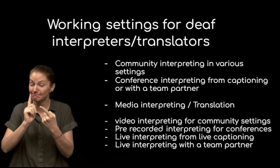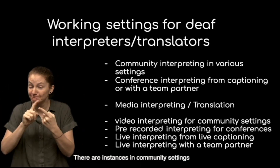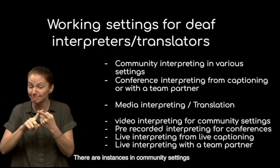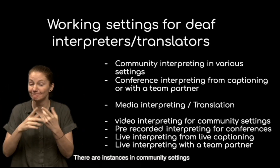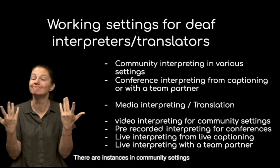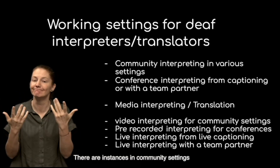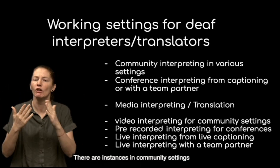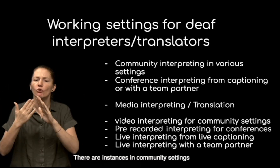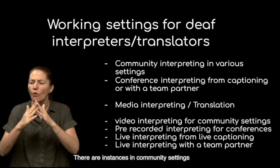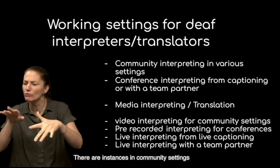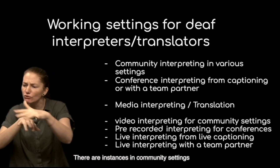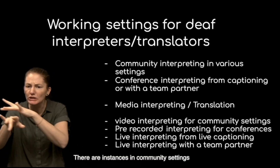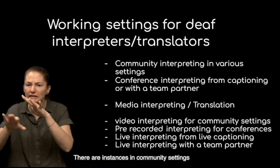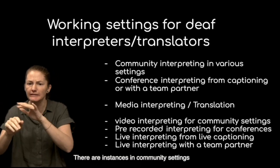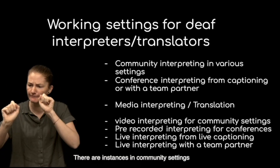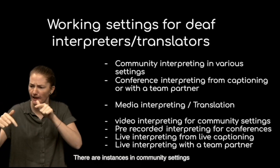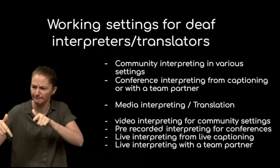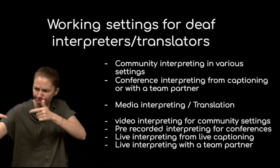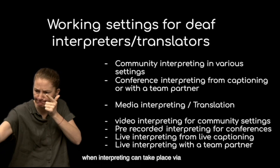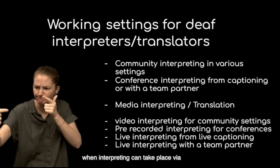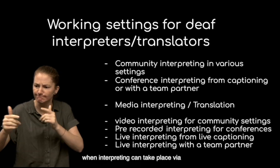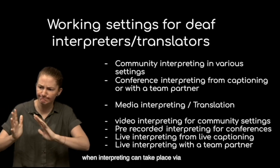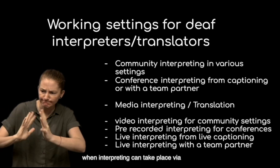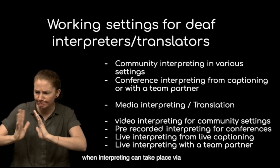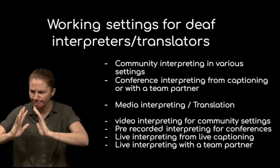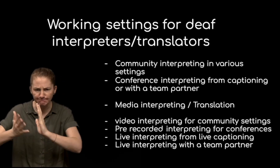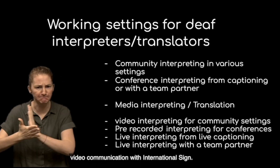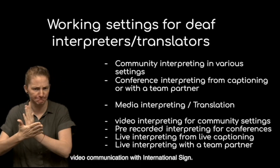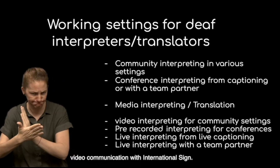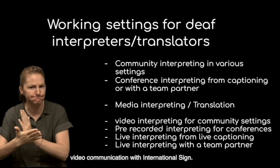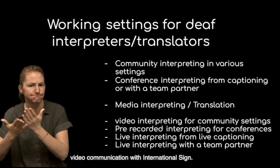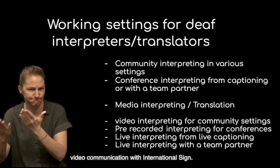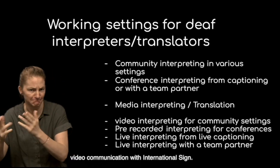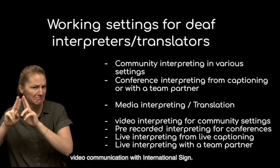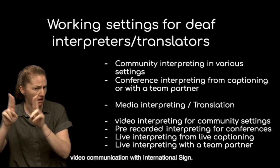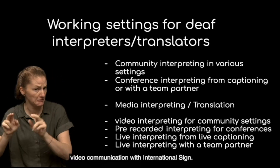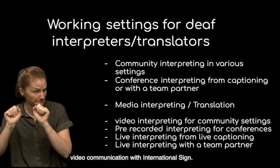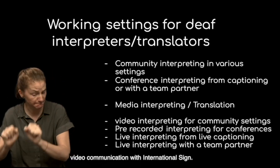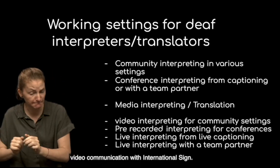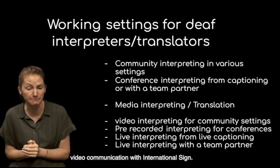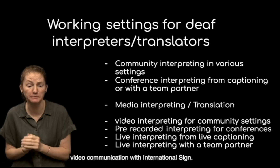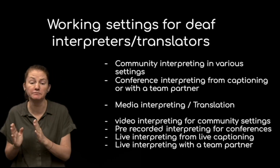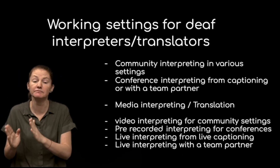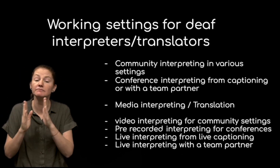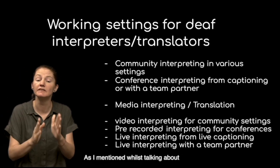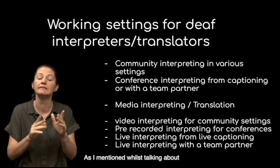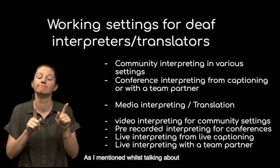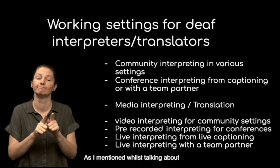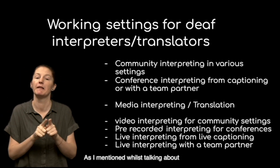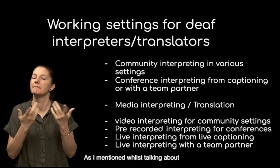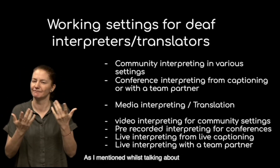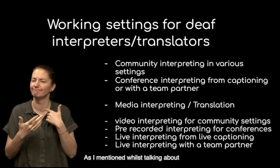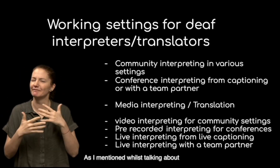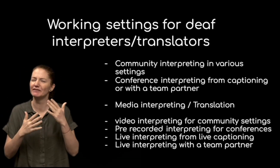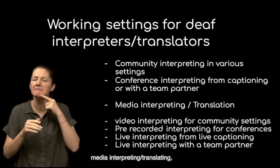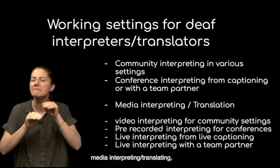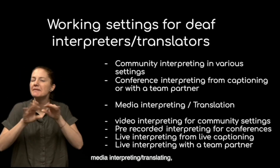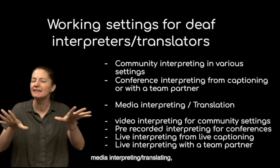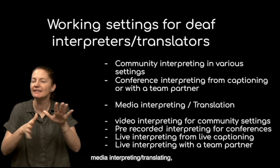home. There are instances in community settings when interpreting can take place via video communication with International Sign.